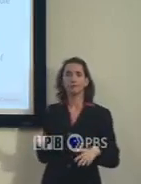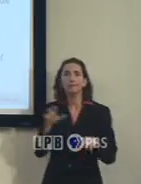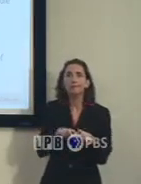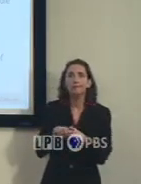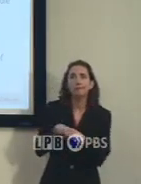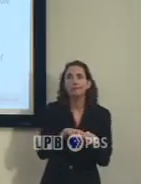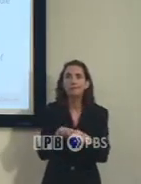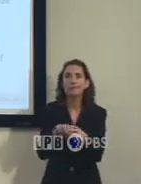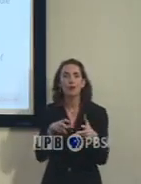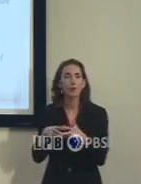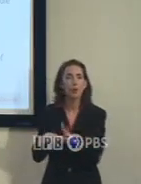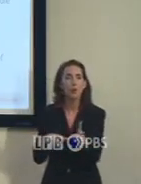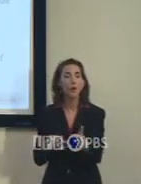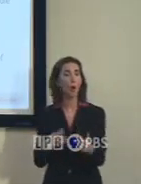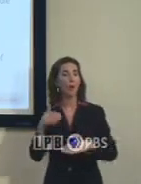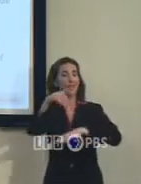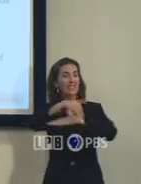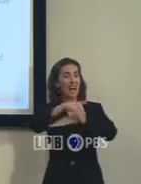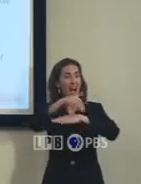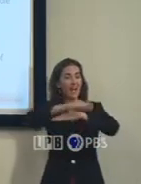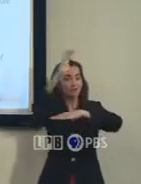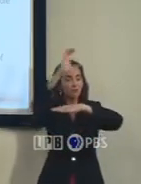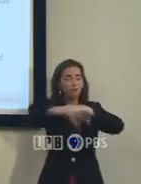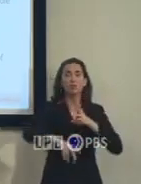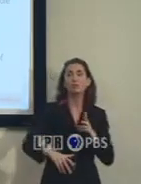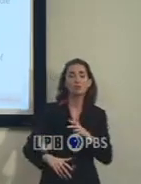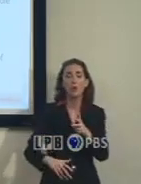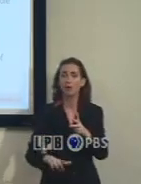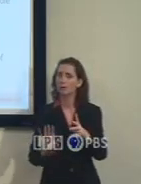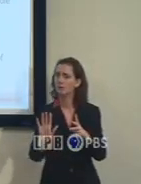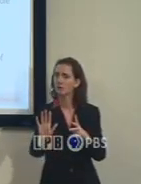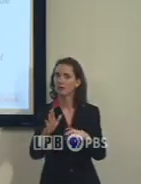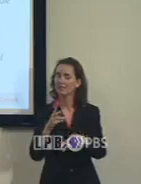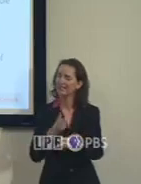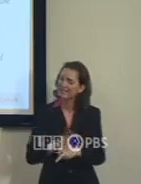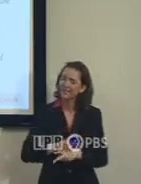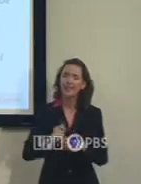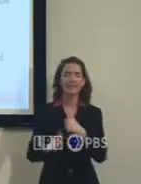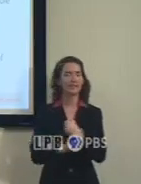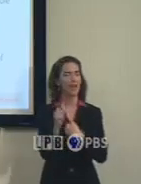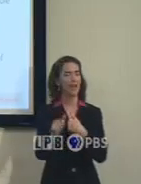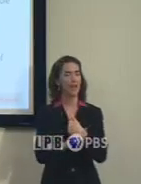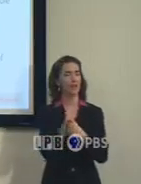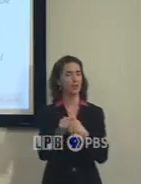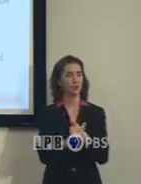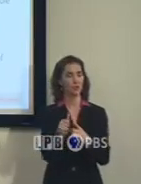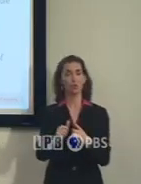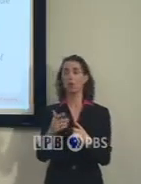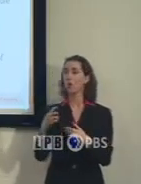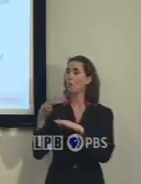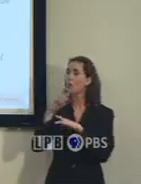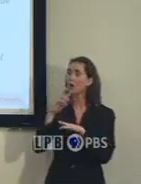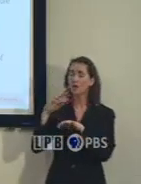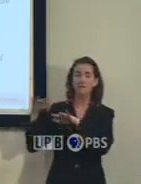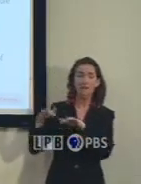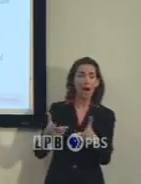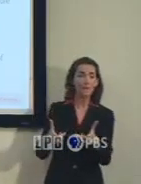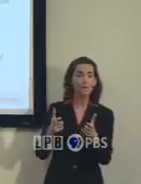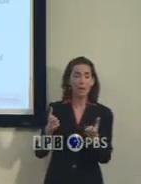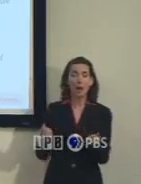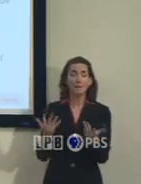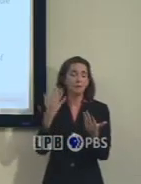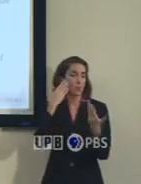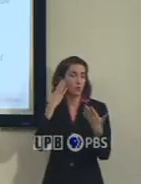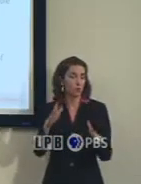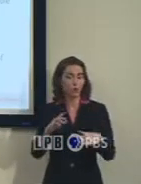night. You have no idea how deep that water is, how fast that water is moving, and if you're trying to drive over a bridge, a culvert, or anything like